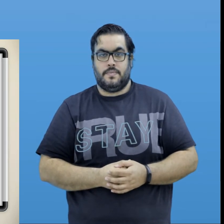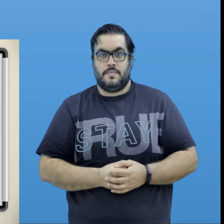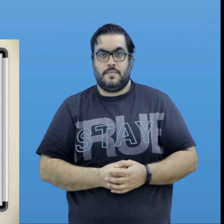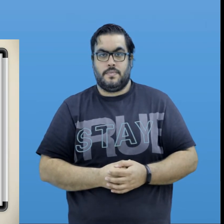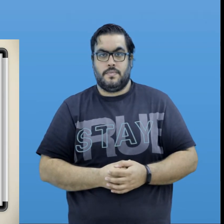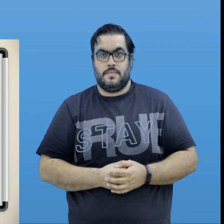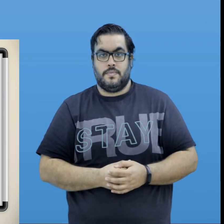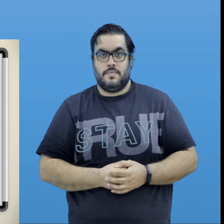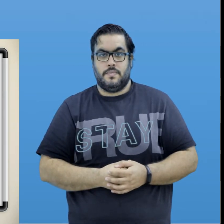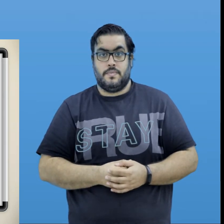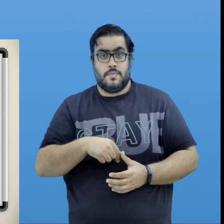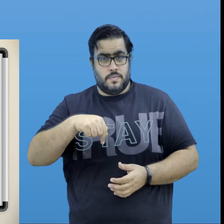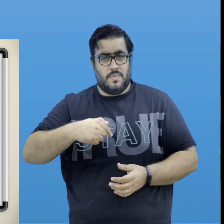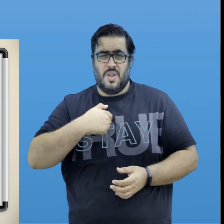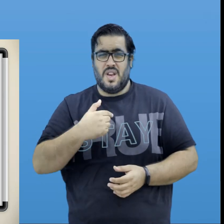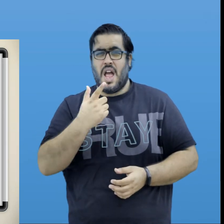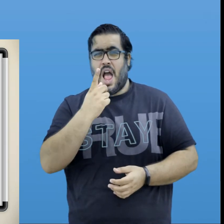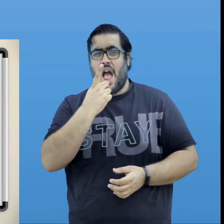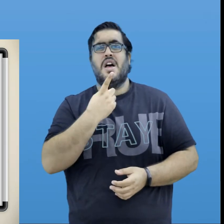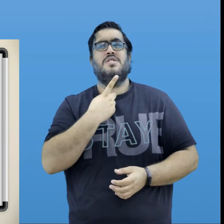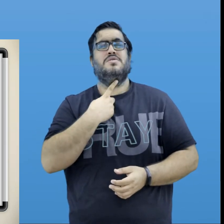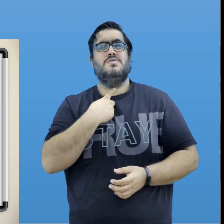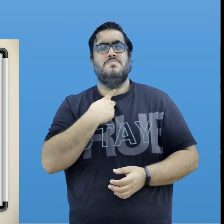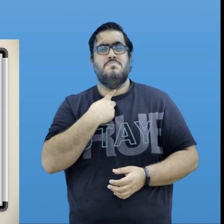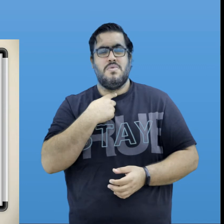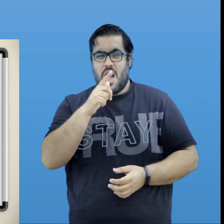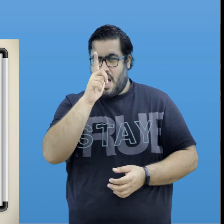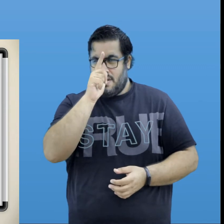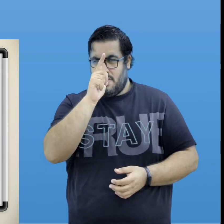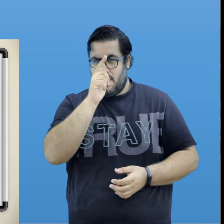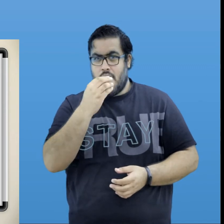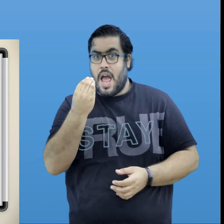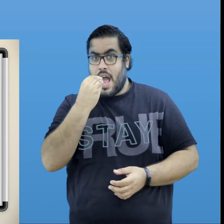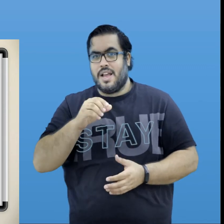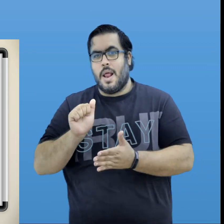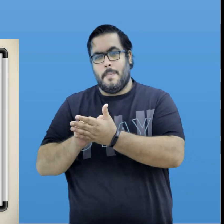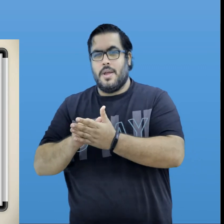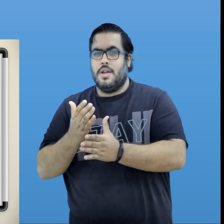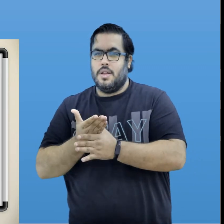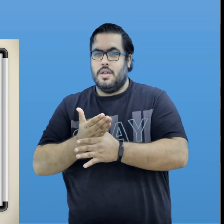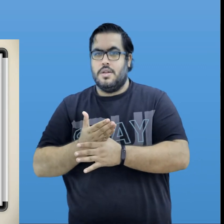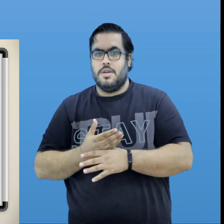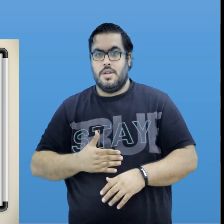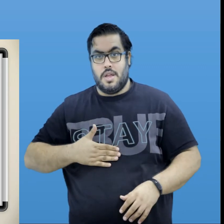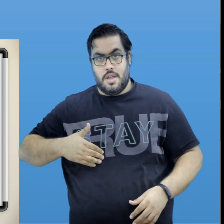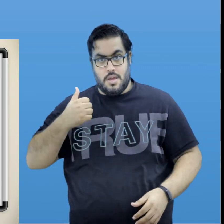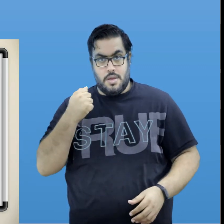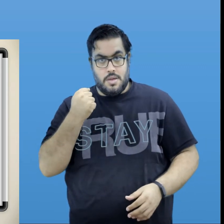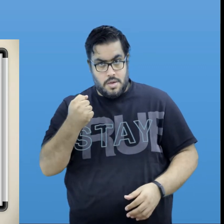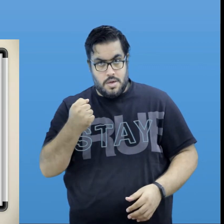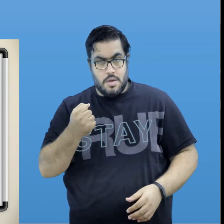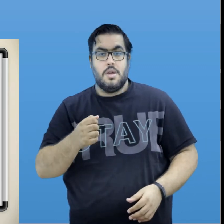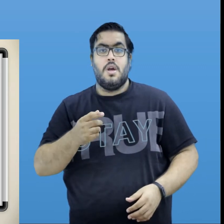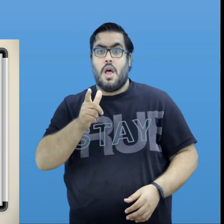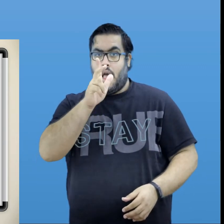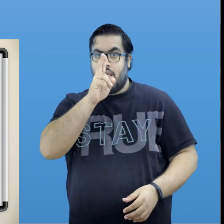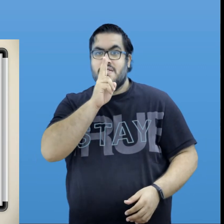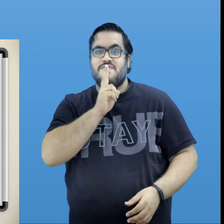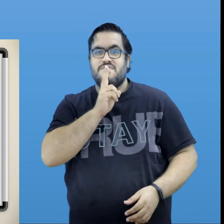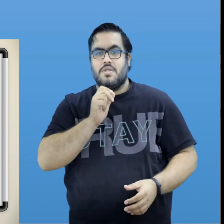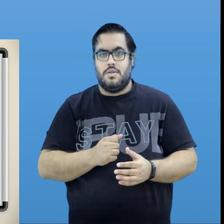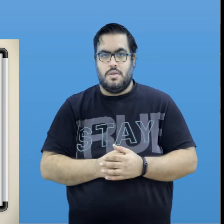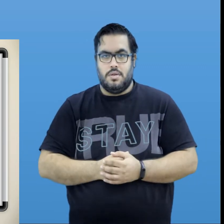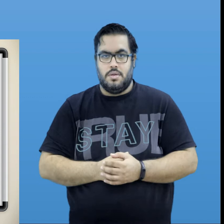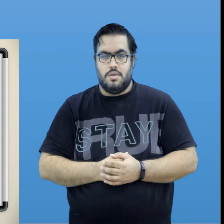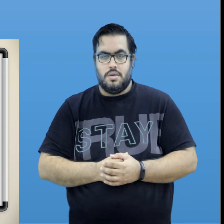So here is the paraphrase sentence. Finally, vitamins enable us to stay calm and make decisions faster. we